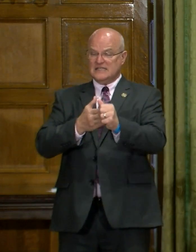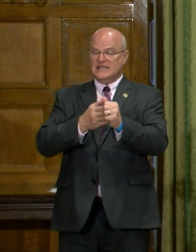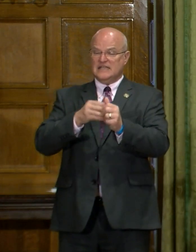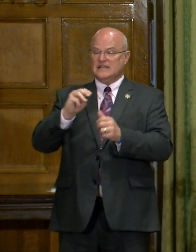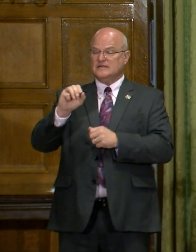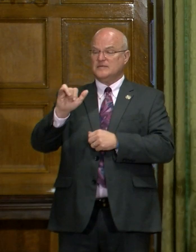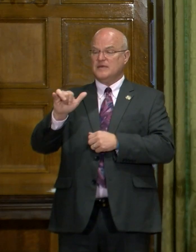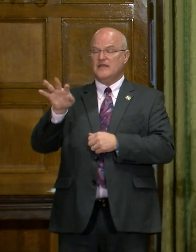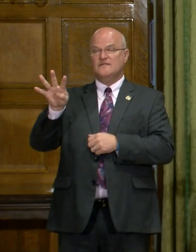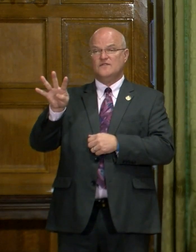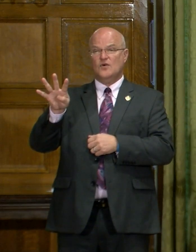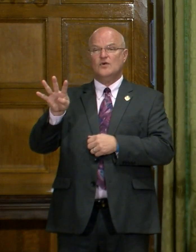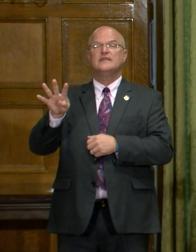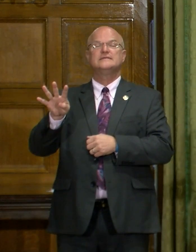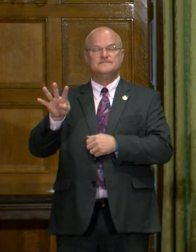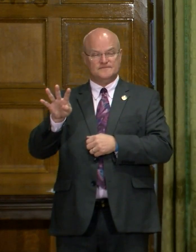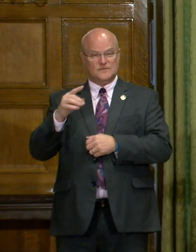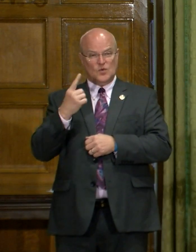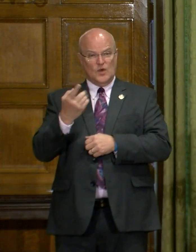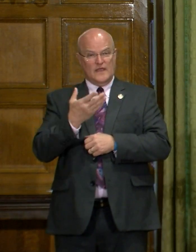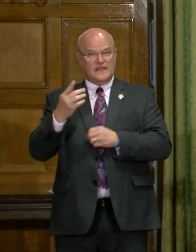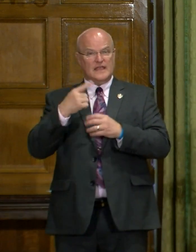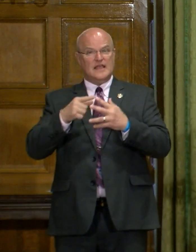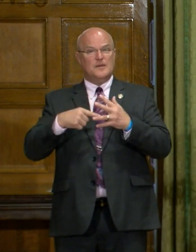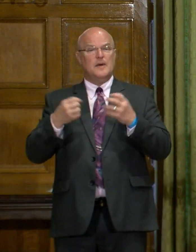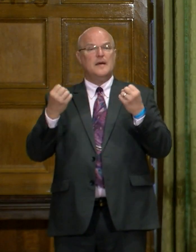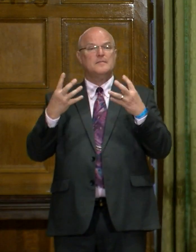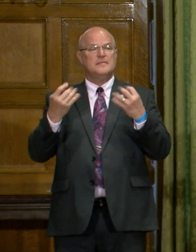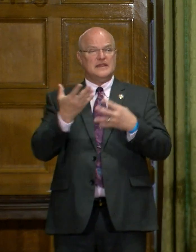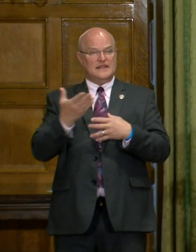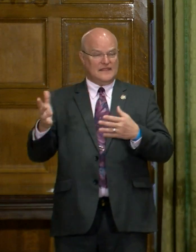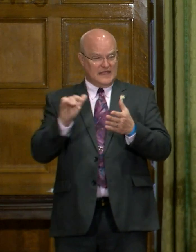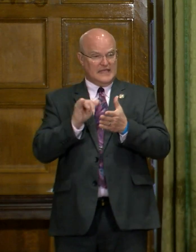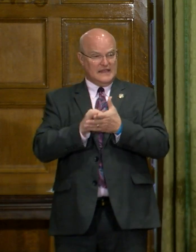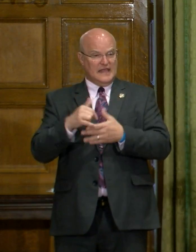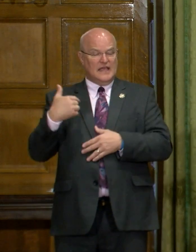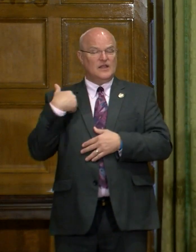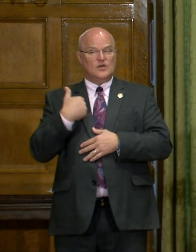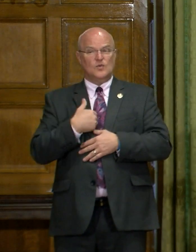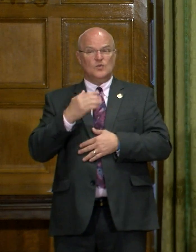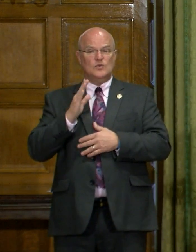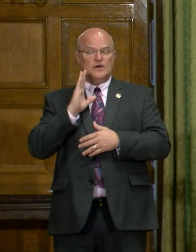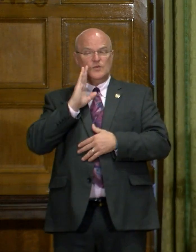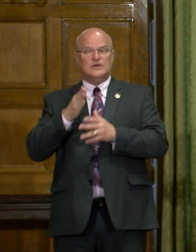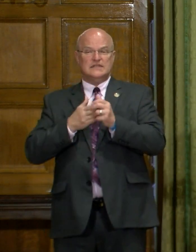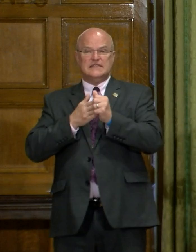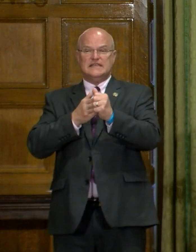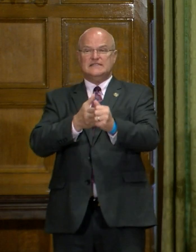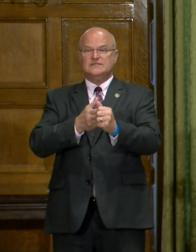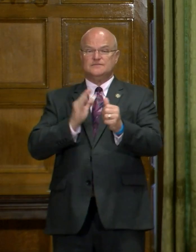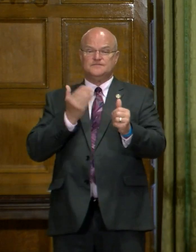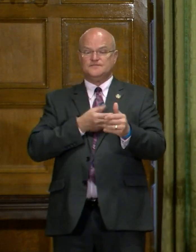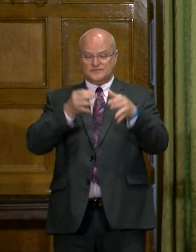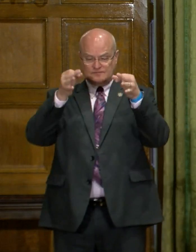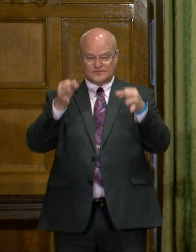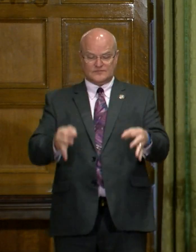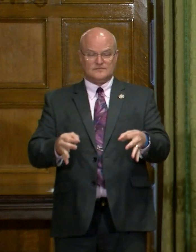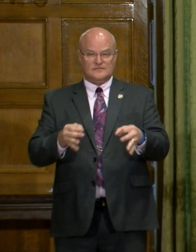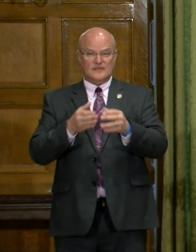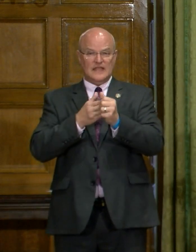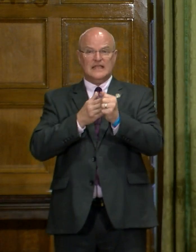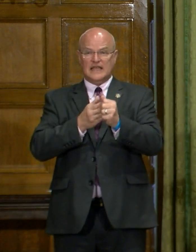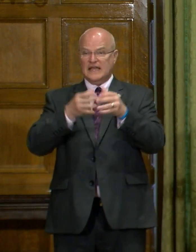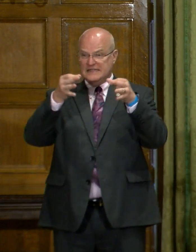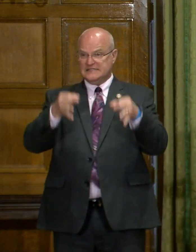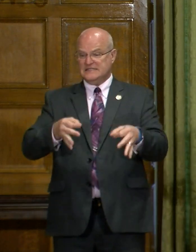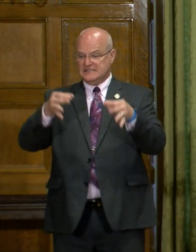May 4th, it is one factor among many factors that will lead to our decisions and guide